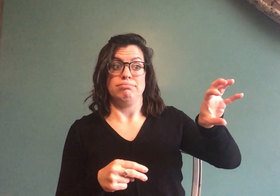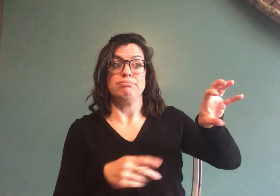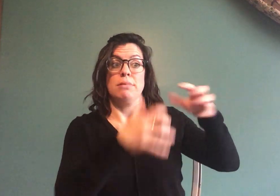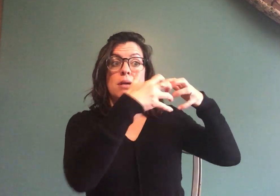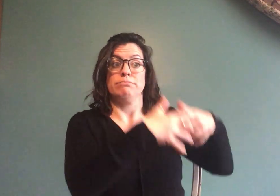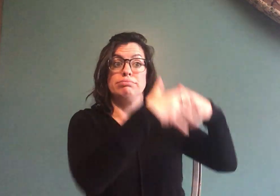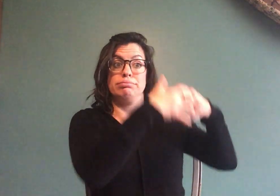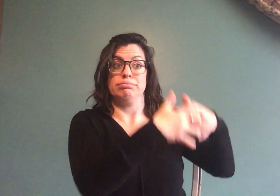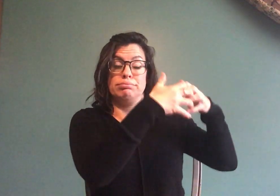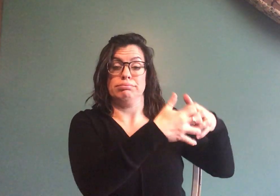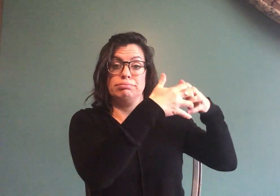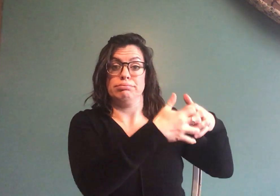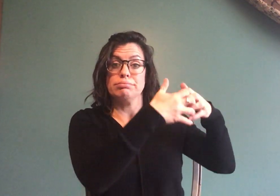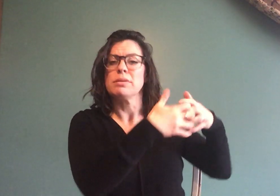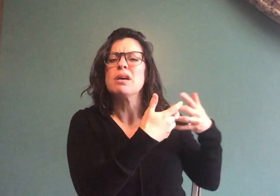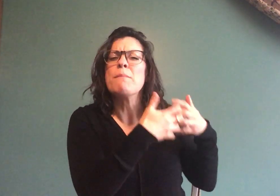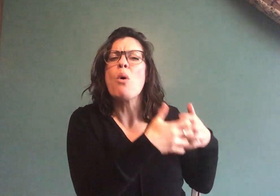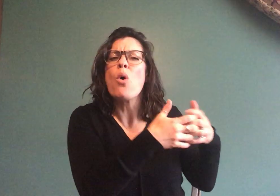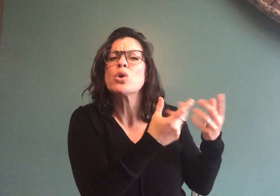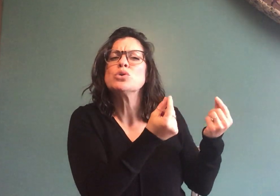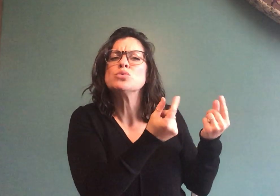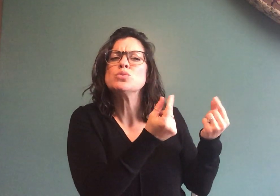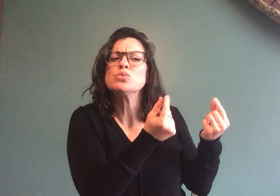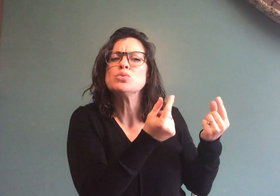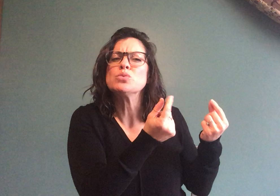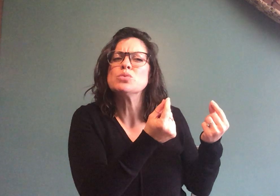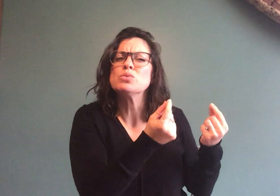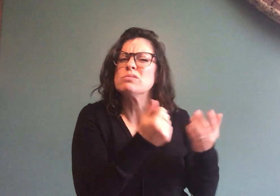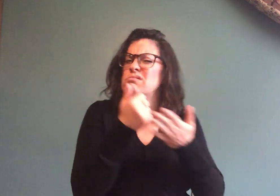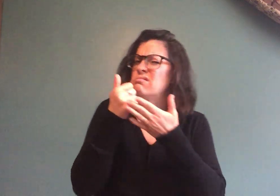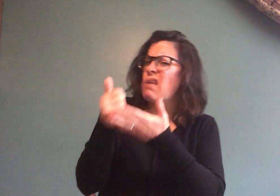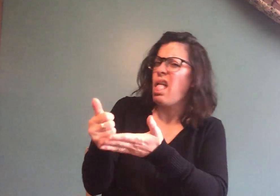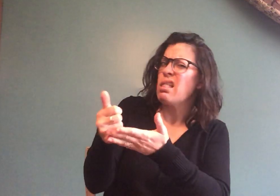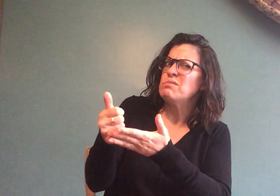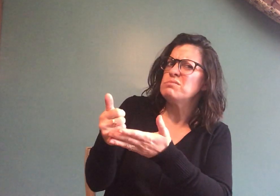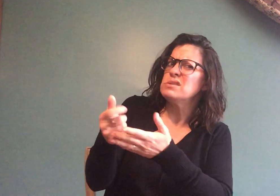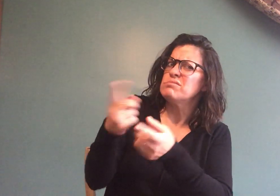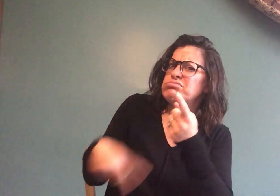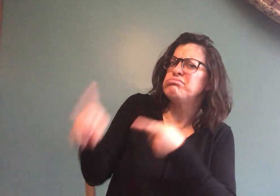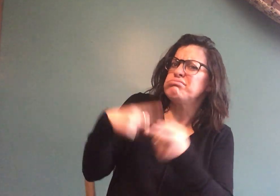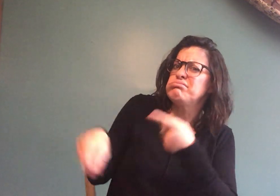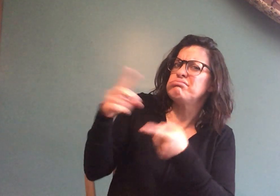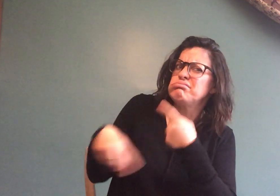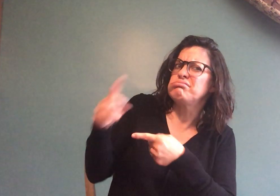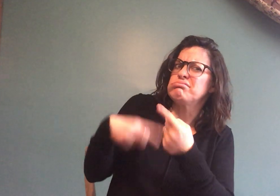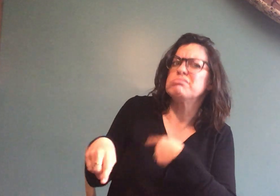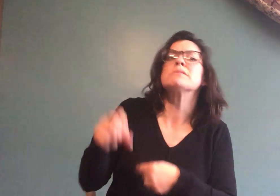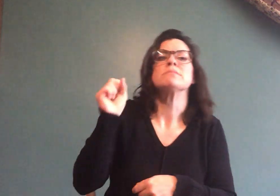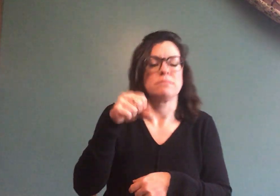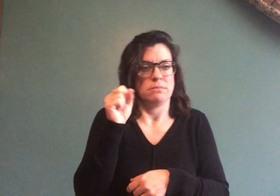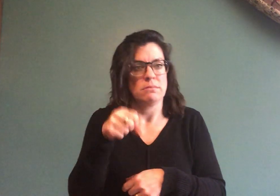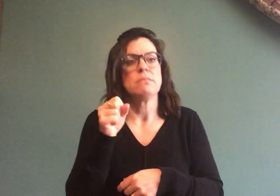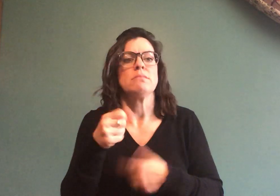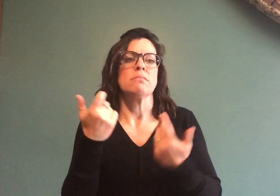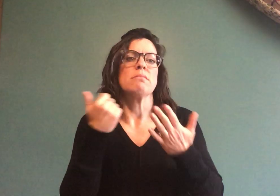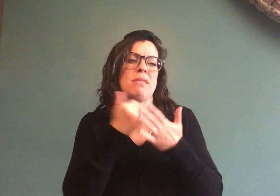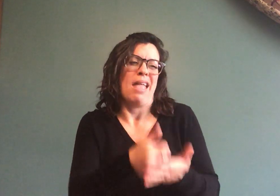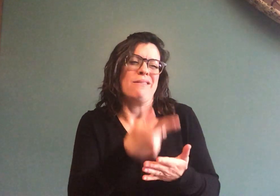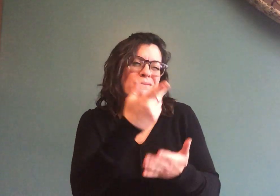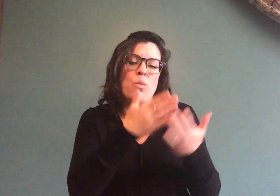make more. It's driving whatever this piece is here. Here you go. Here's a picture here. Okay?